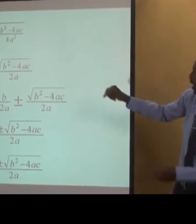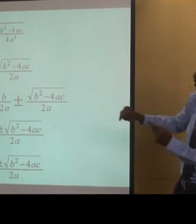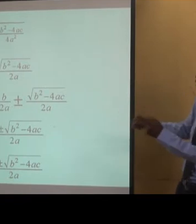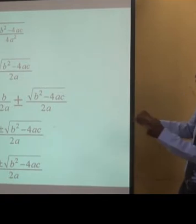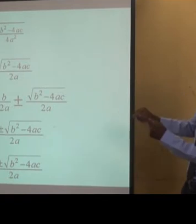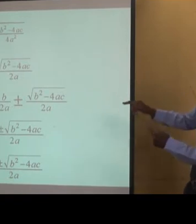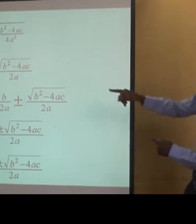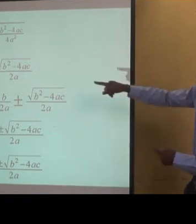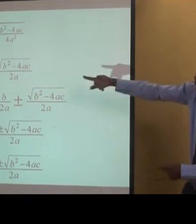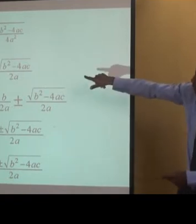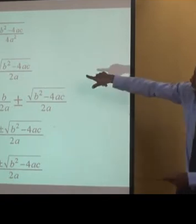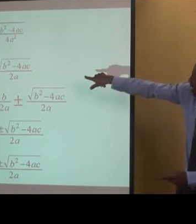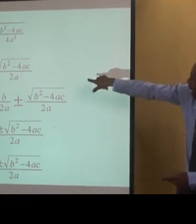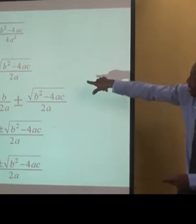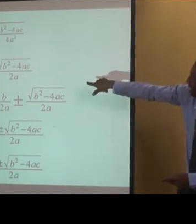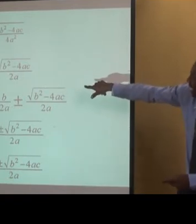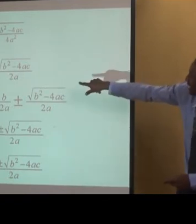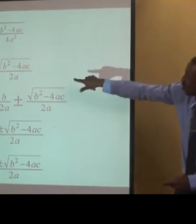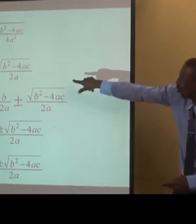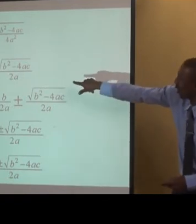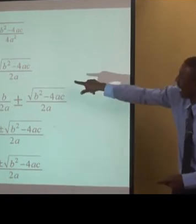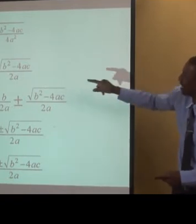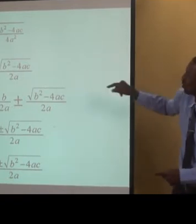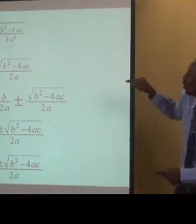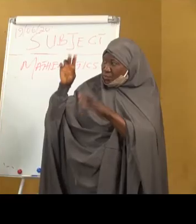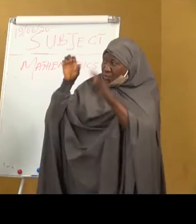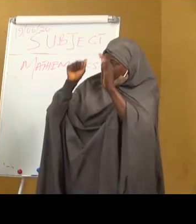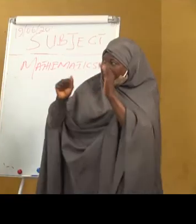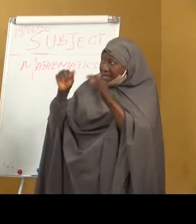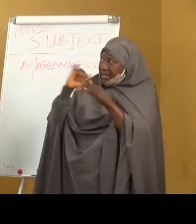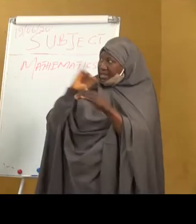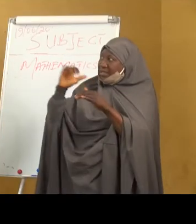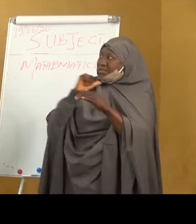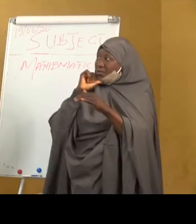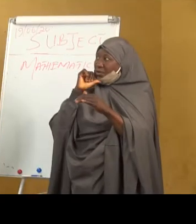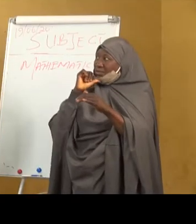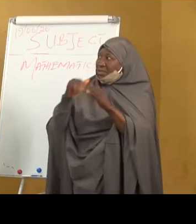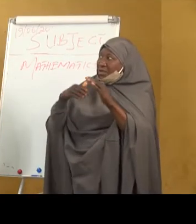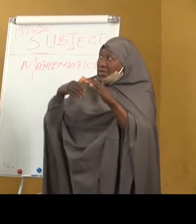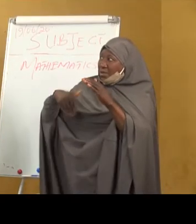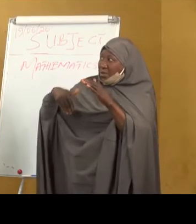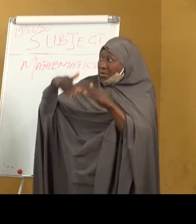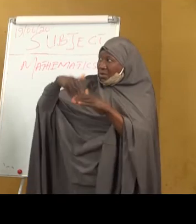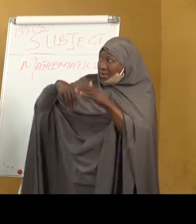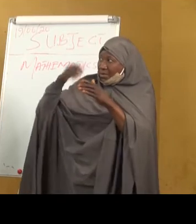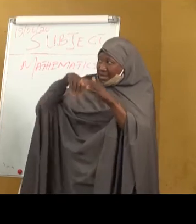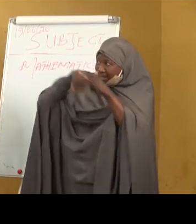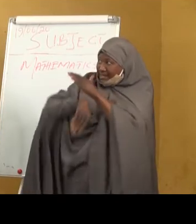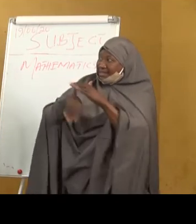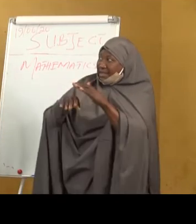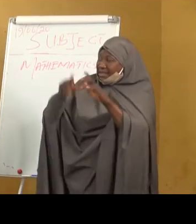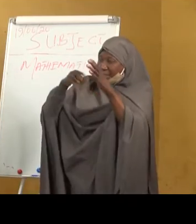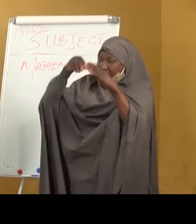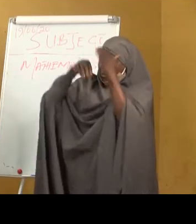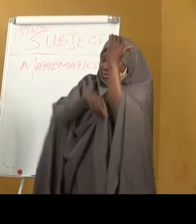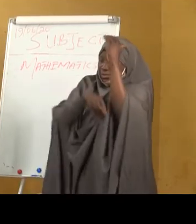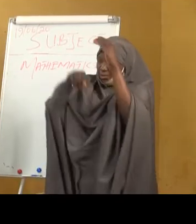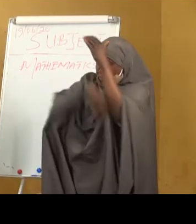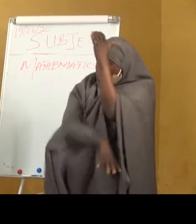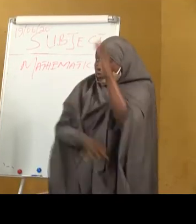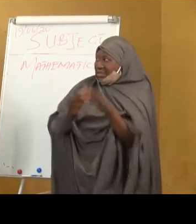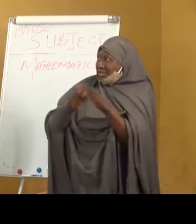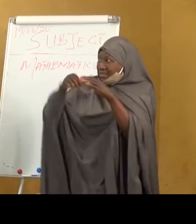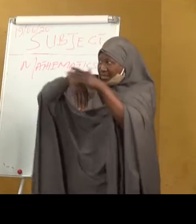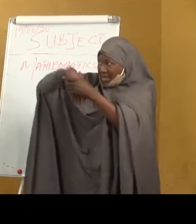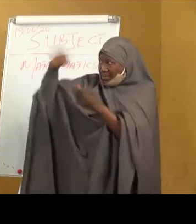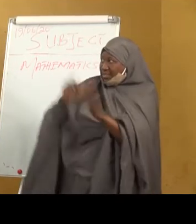4a squared is 2a. So you can now see that the 2a is no longer under the root. It is outside the root now, because it is exact square